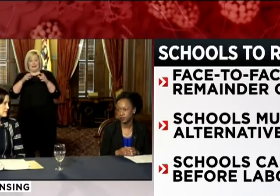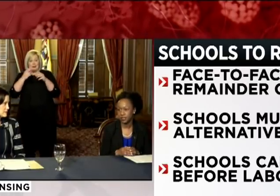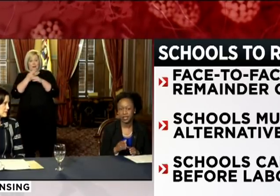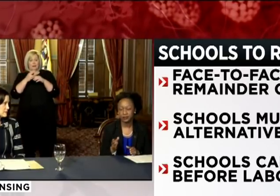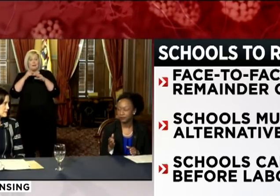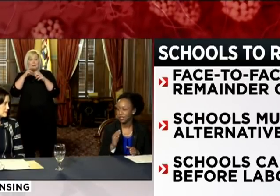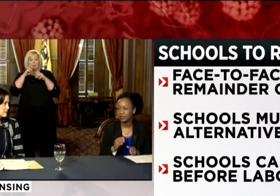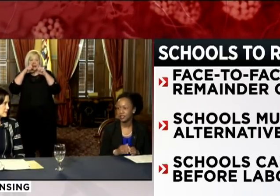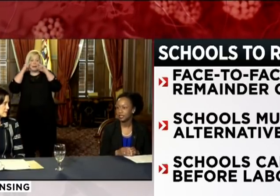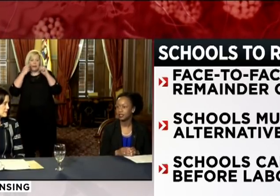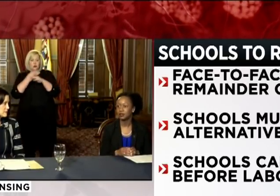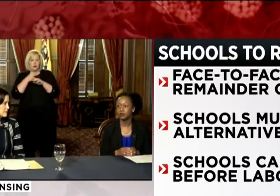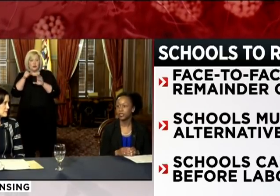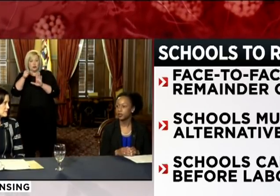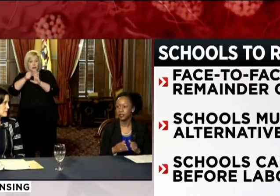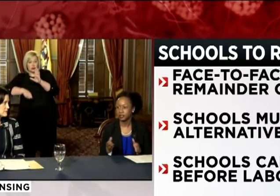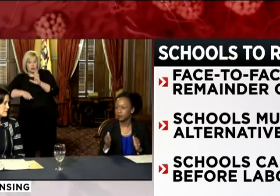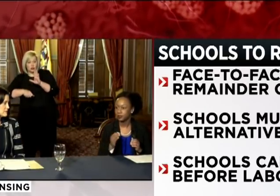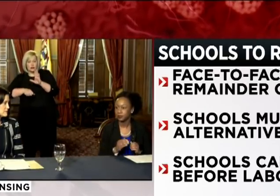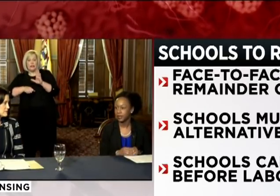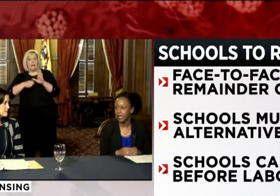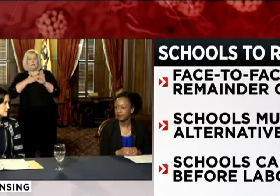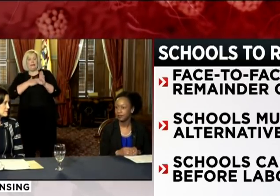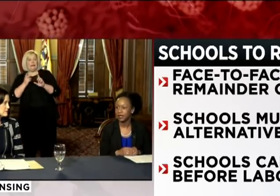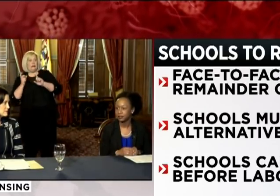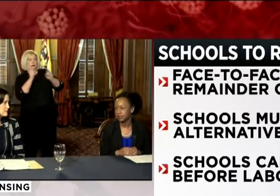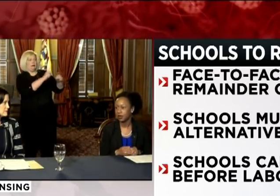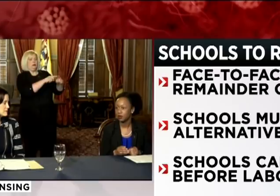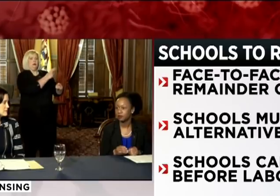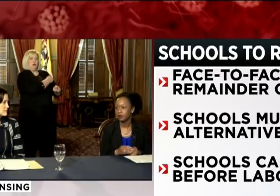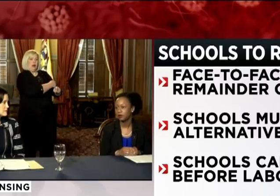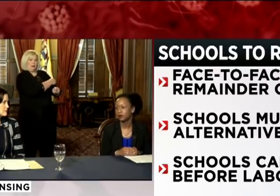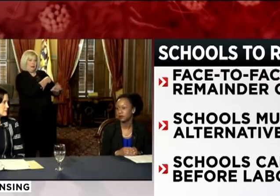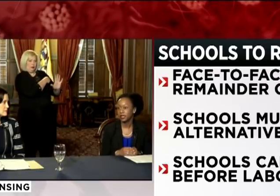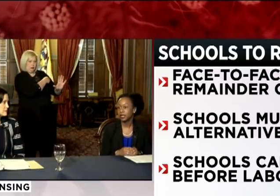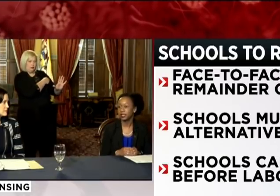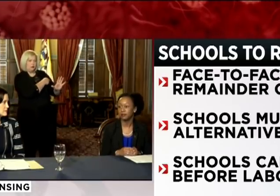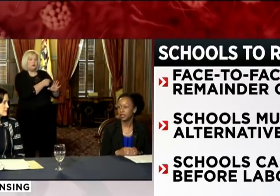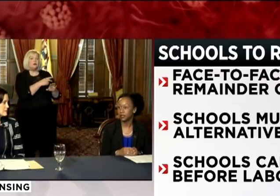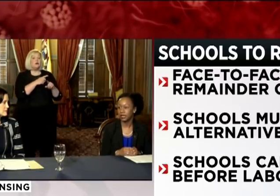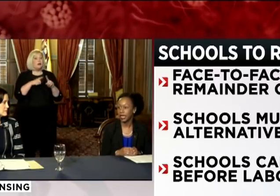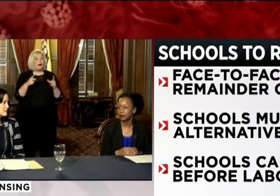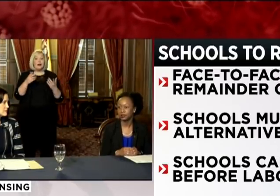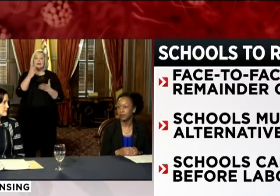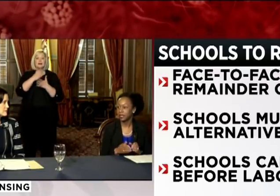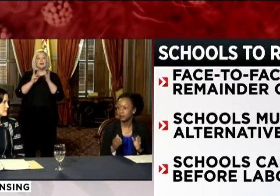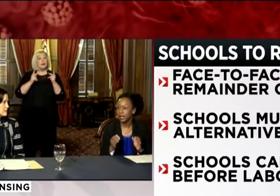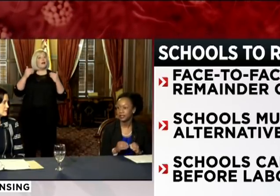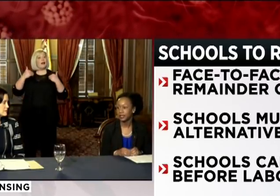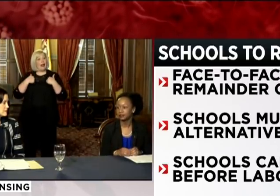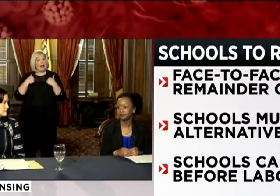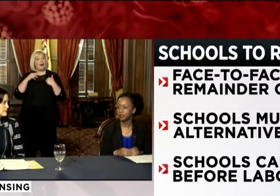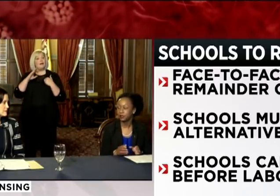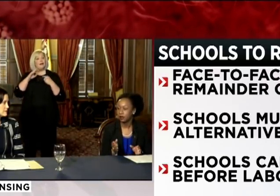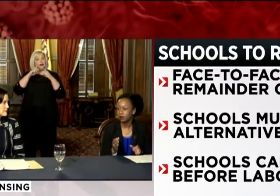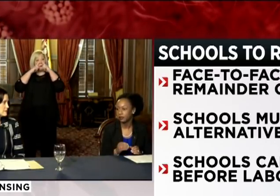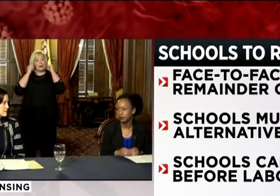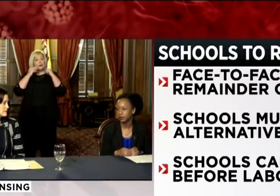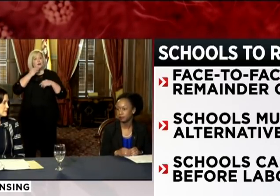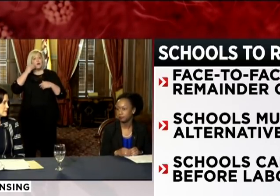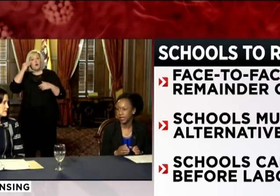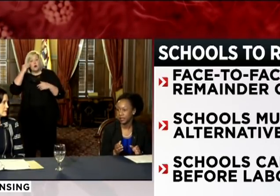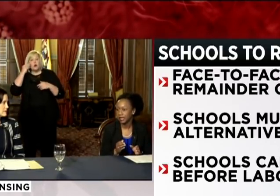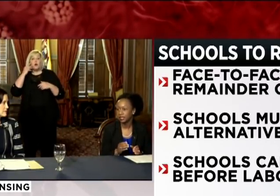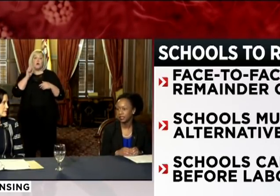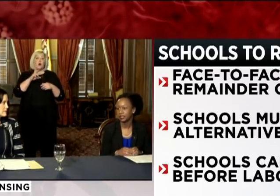hospital partners. That said, we know that some people may have a mask at home, or they may be able to make a mask out of